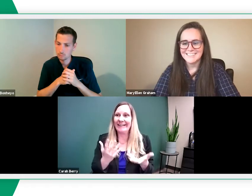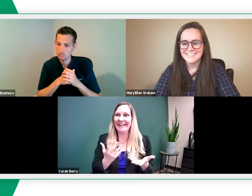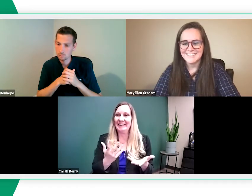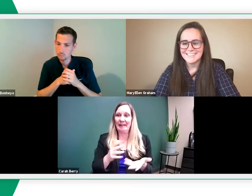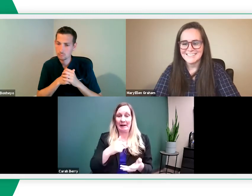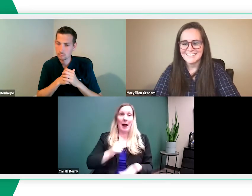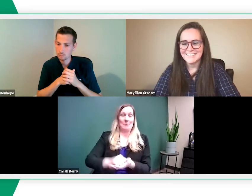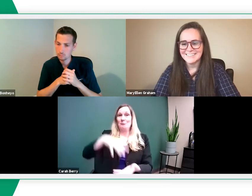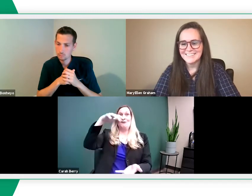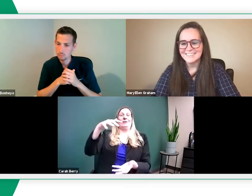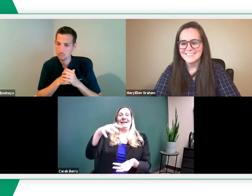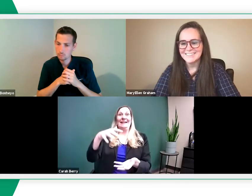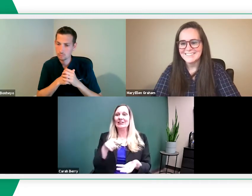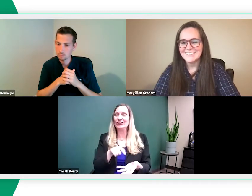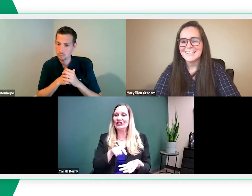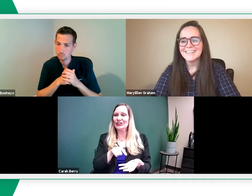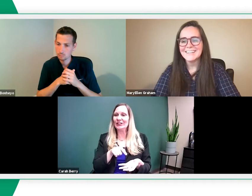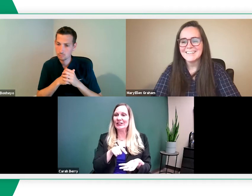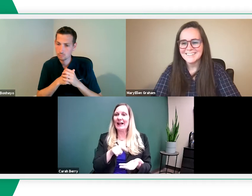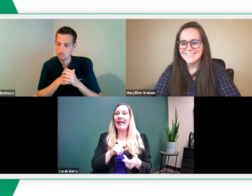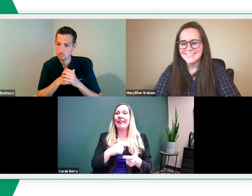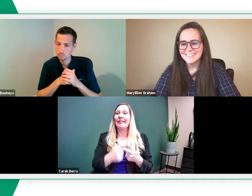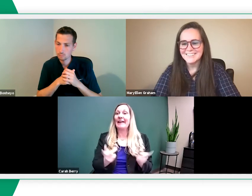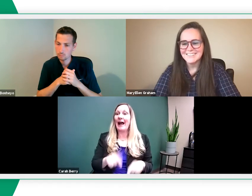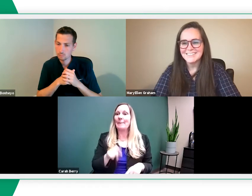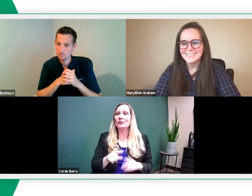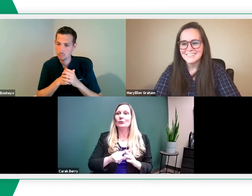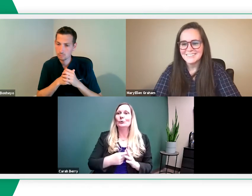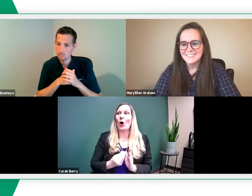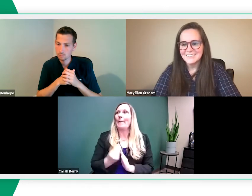is my paycheck. Oh my gosh, I'm rich.